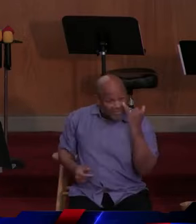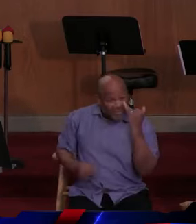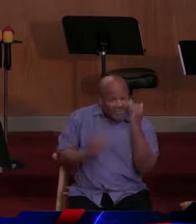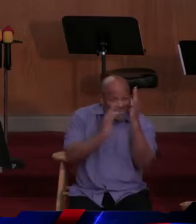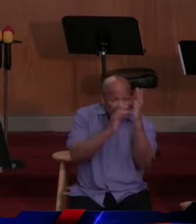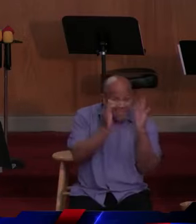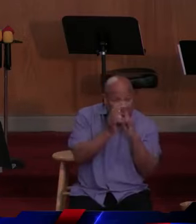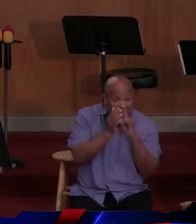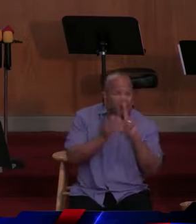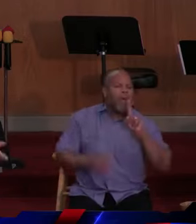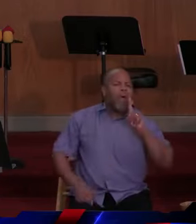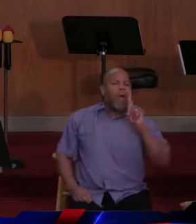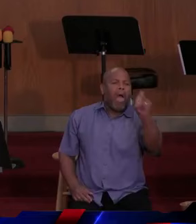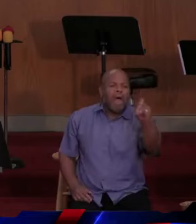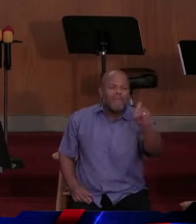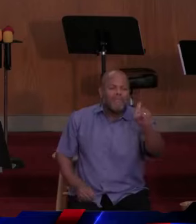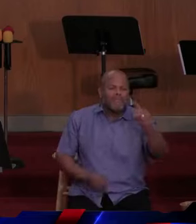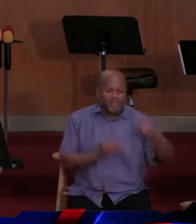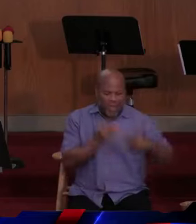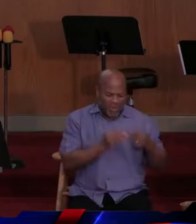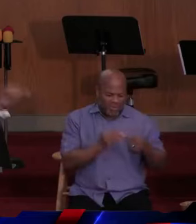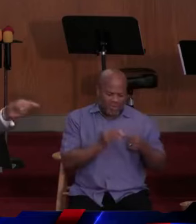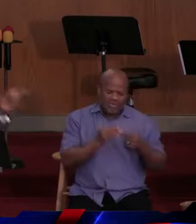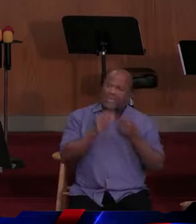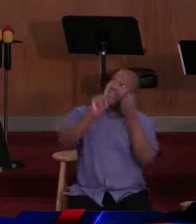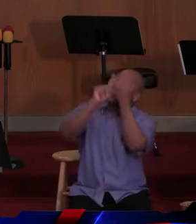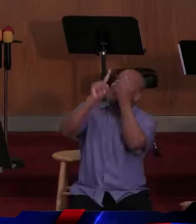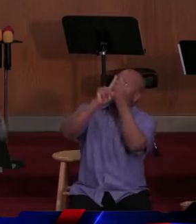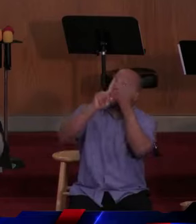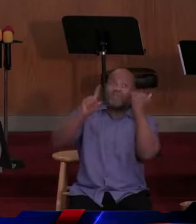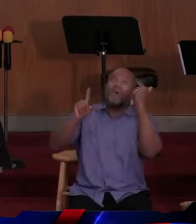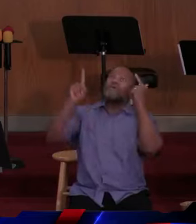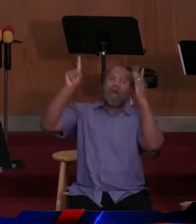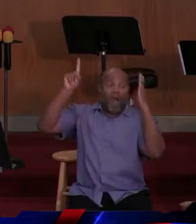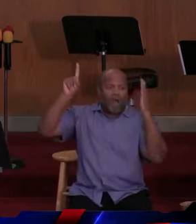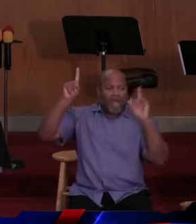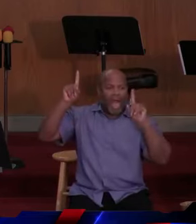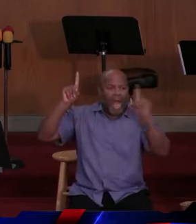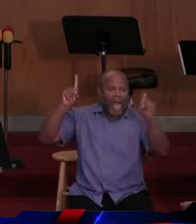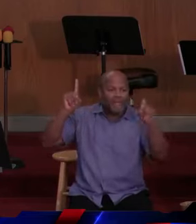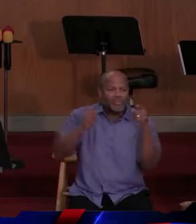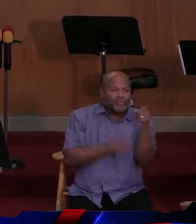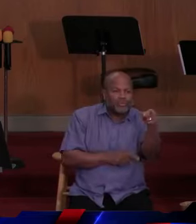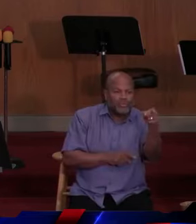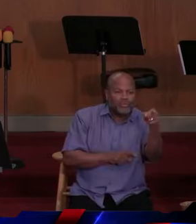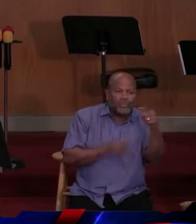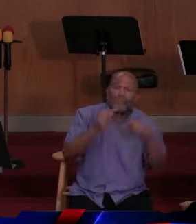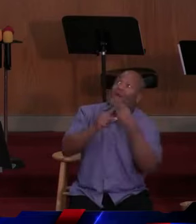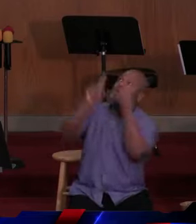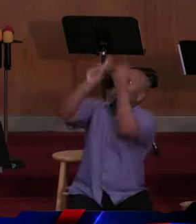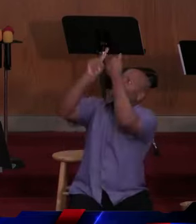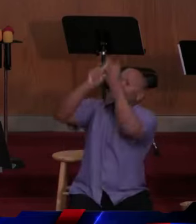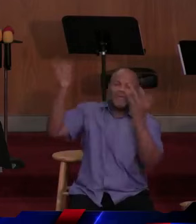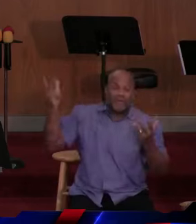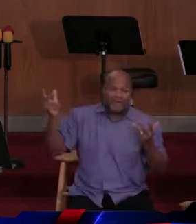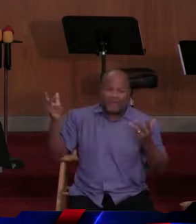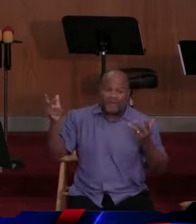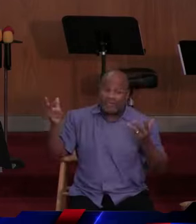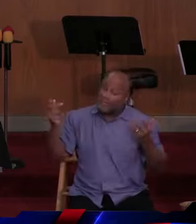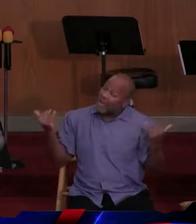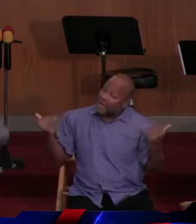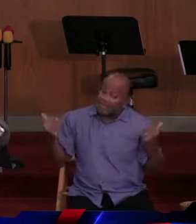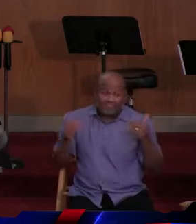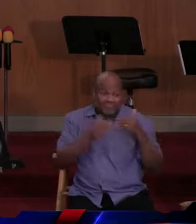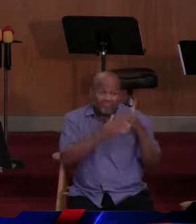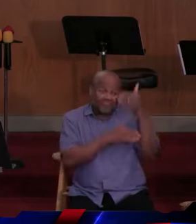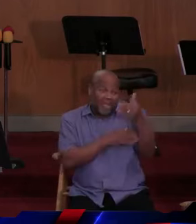you about Jesus, if God asked you about God. Now, next Thursday is the NFL